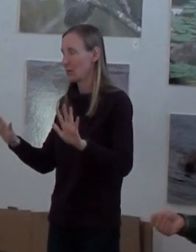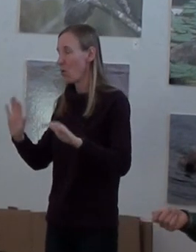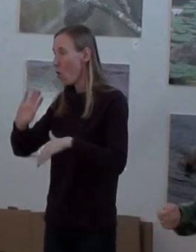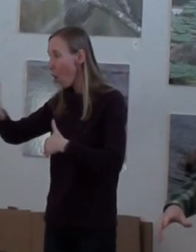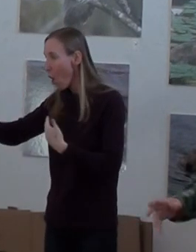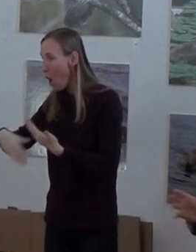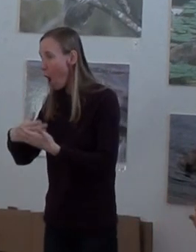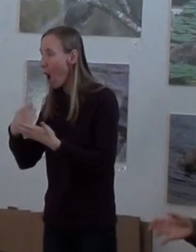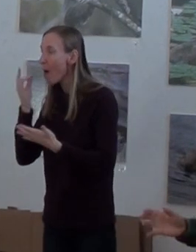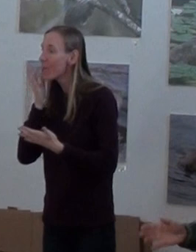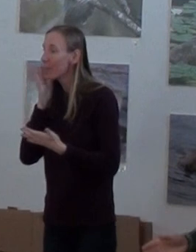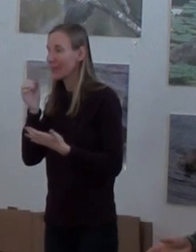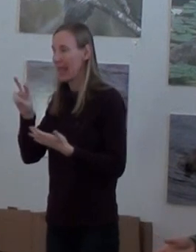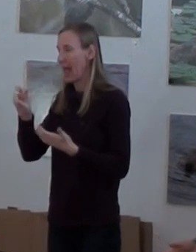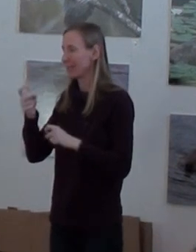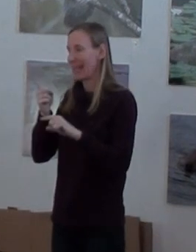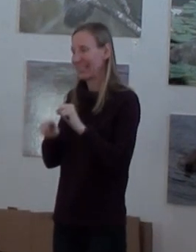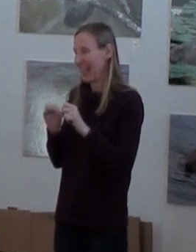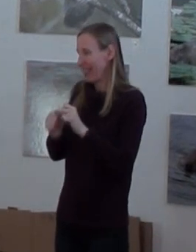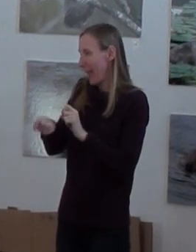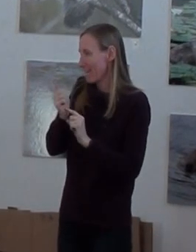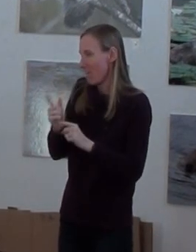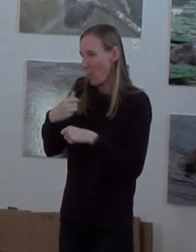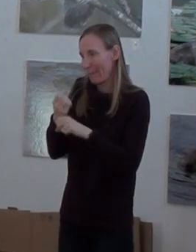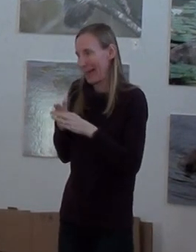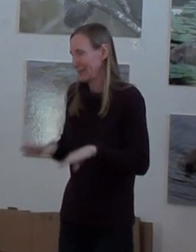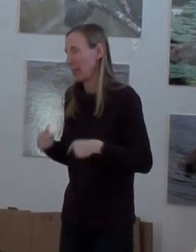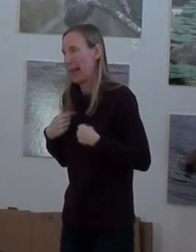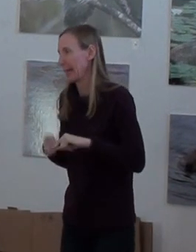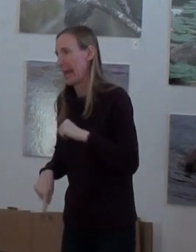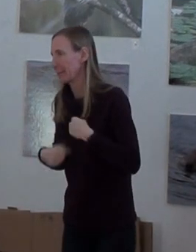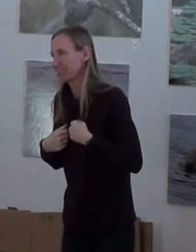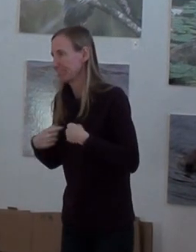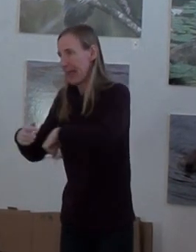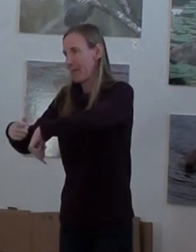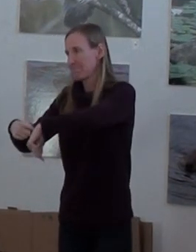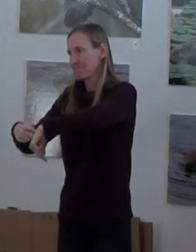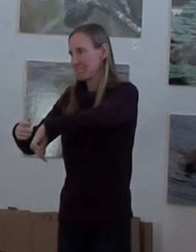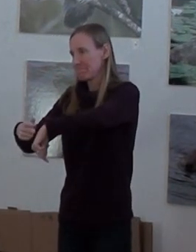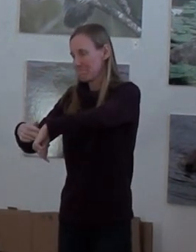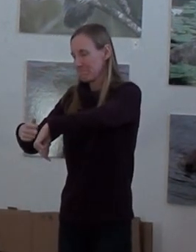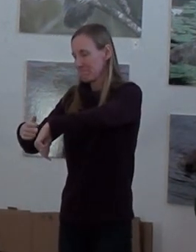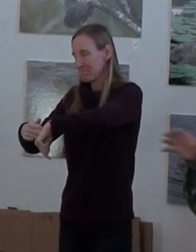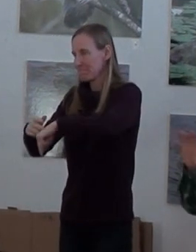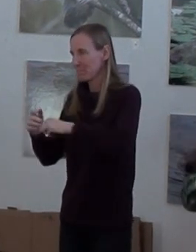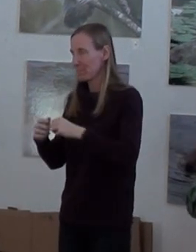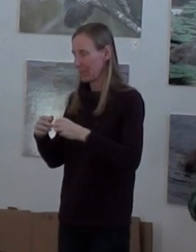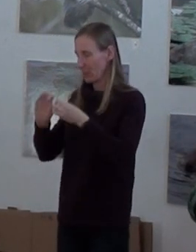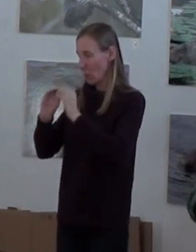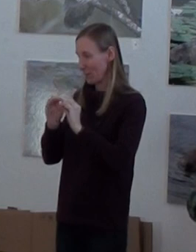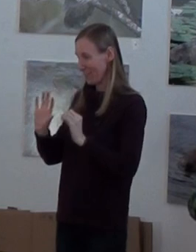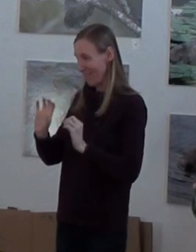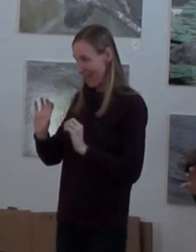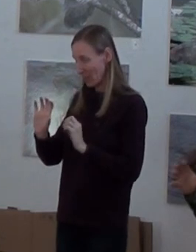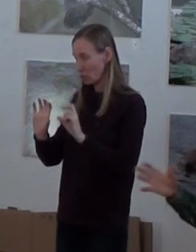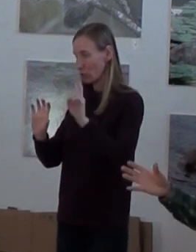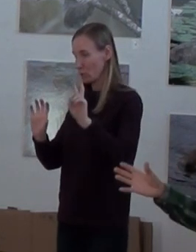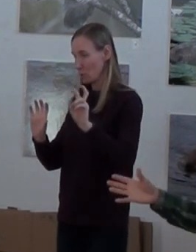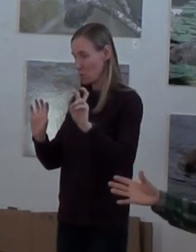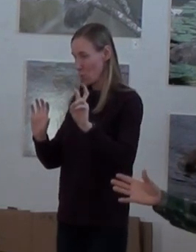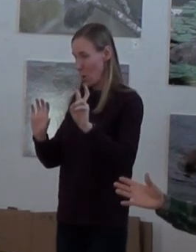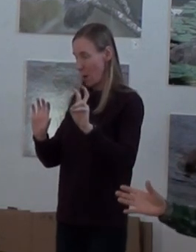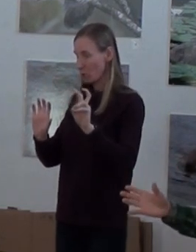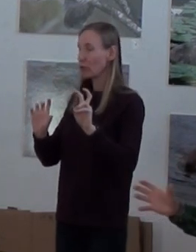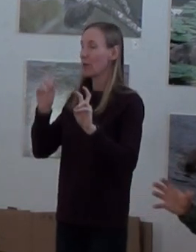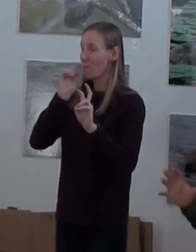don't have the time with all the beehives that I have to just make splits right on the spot like that. To answer your question, So my whole object is, with the numbers that I have, is that there's a percentage